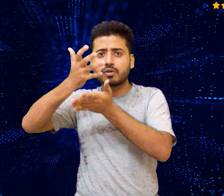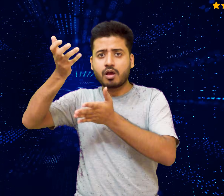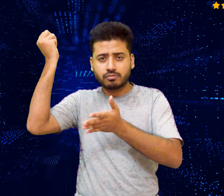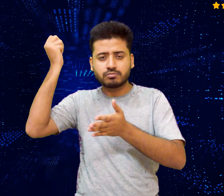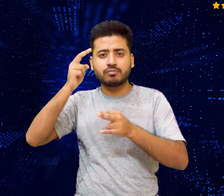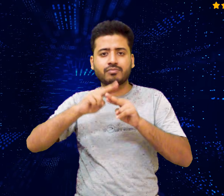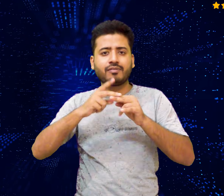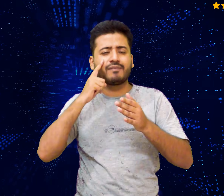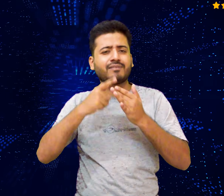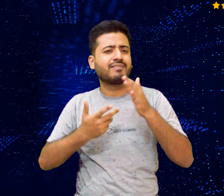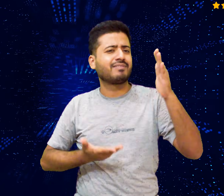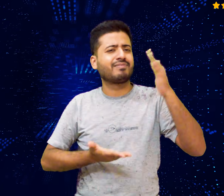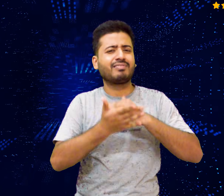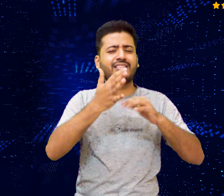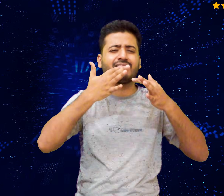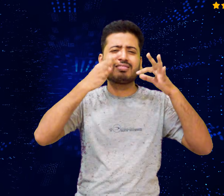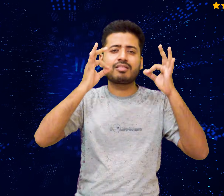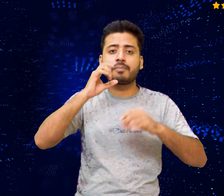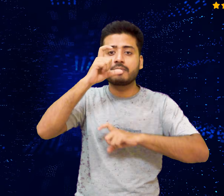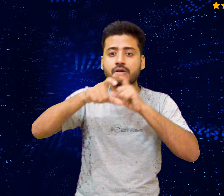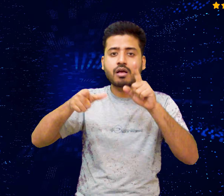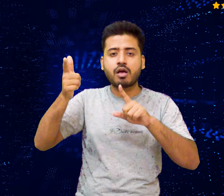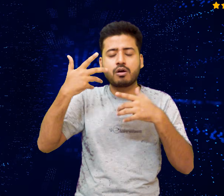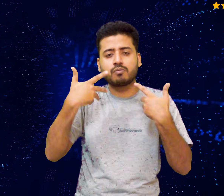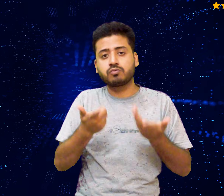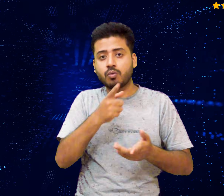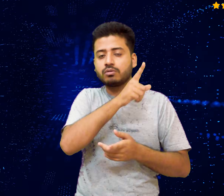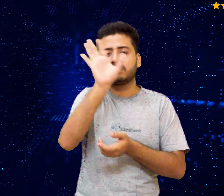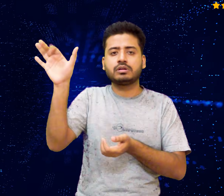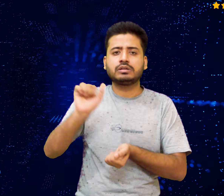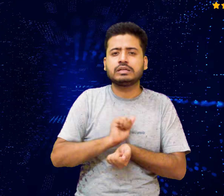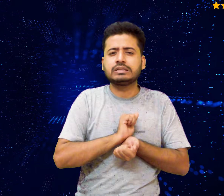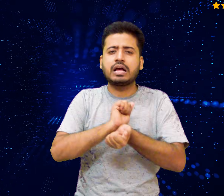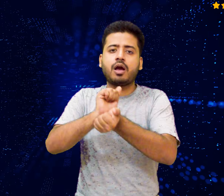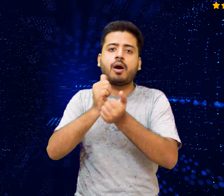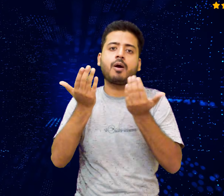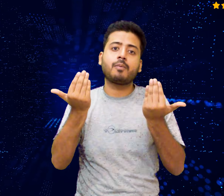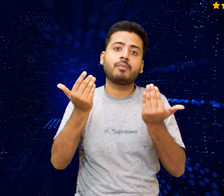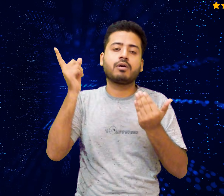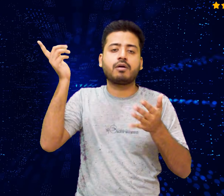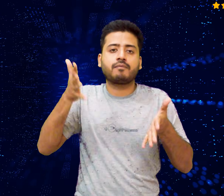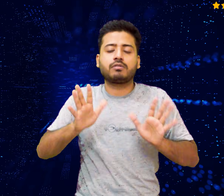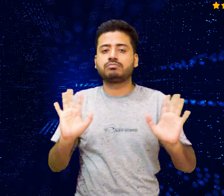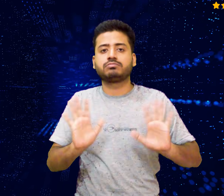SIM swapping attacks. Whenever possible, opt for more secure DOFA methods, such